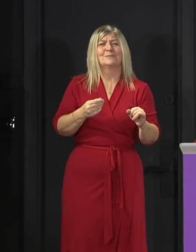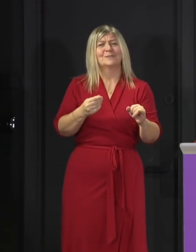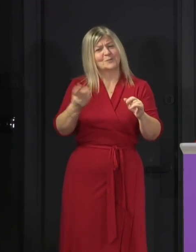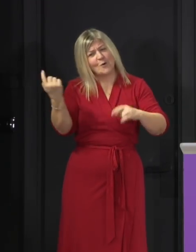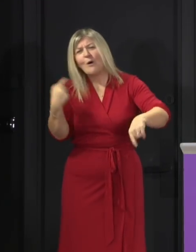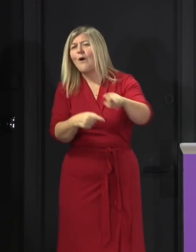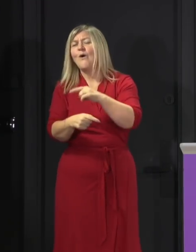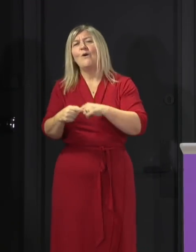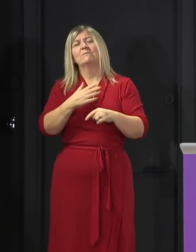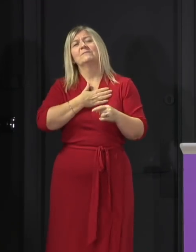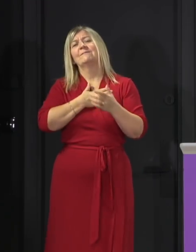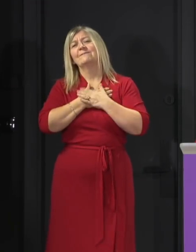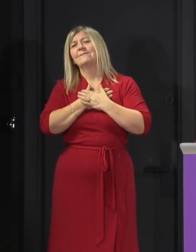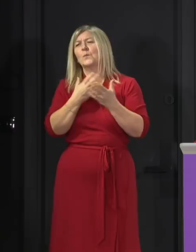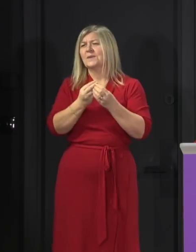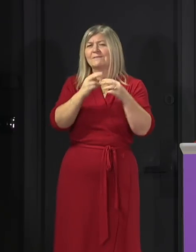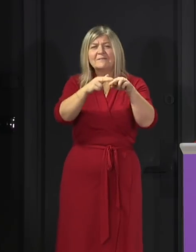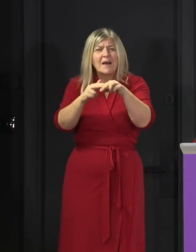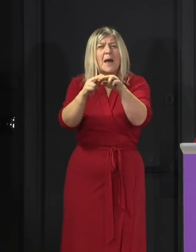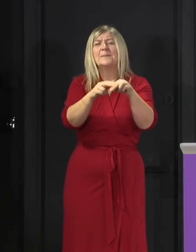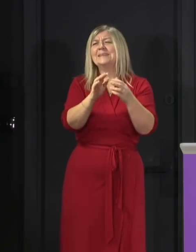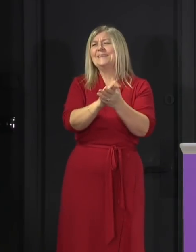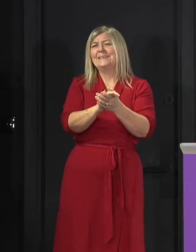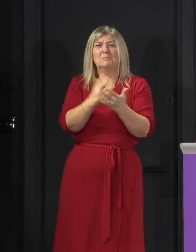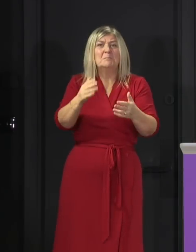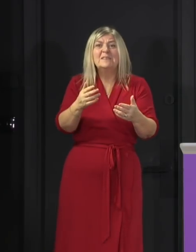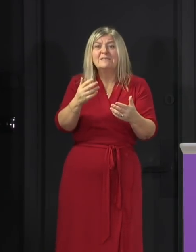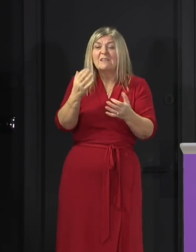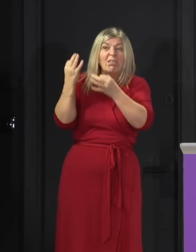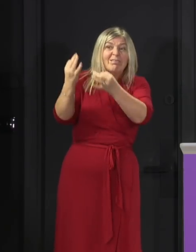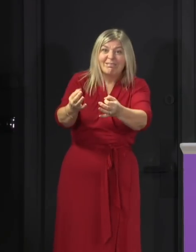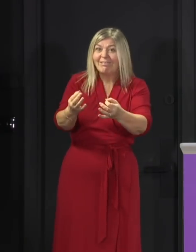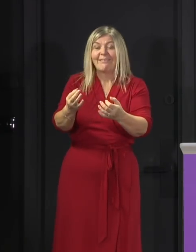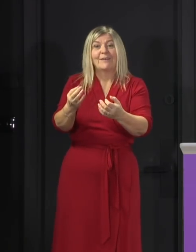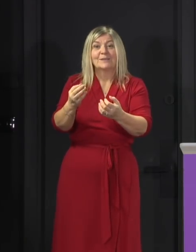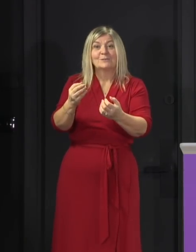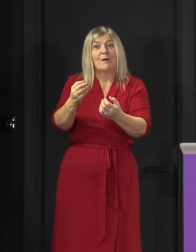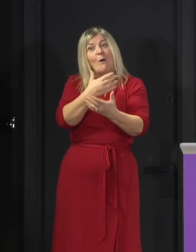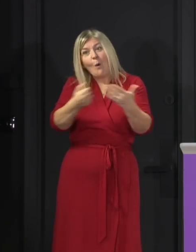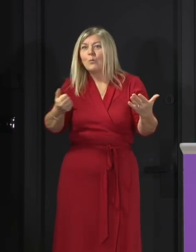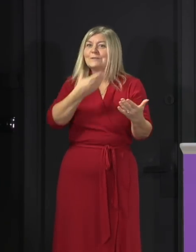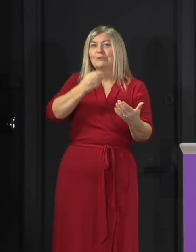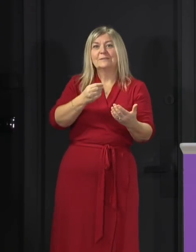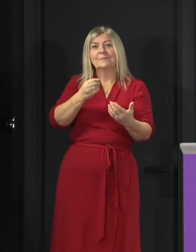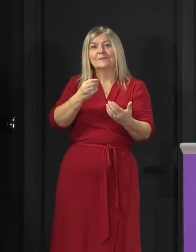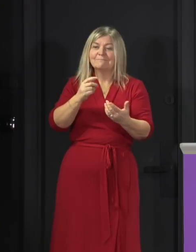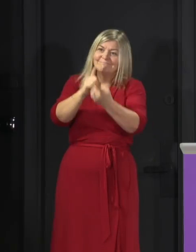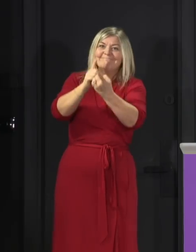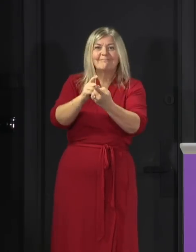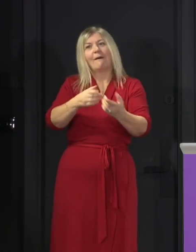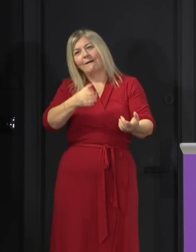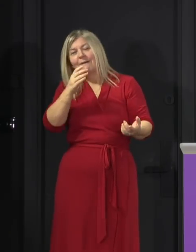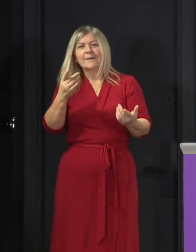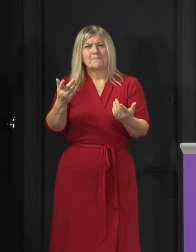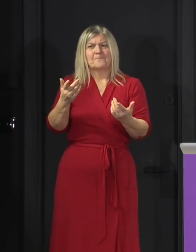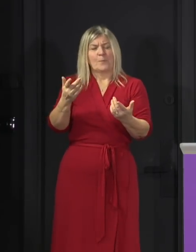spend time with loved ones, including loved ones that we might not see, you know, regularly for the rest of the year. So it's tough, and I think